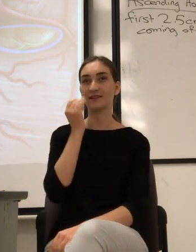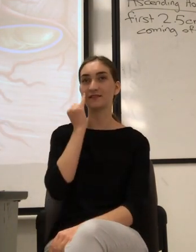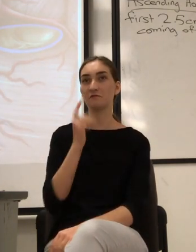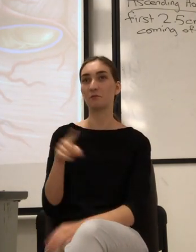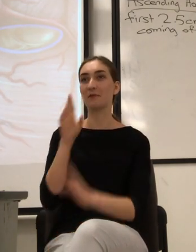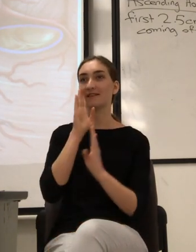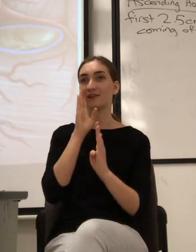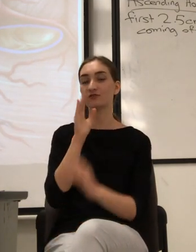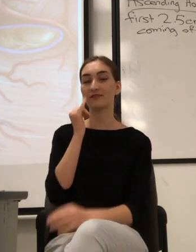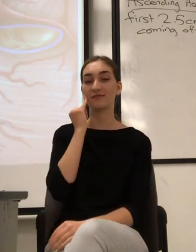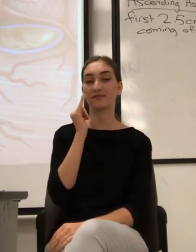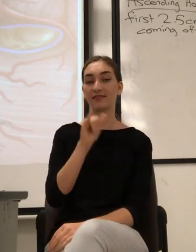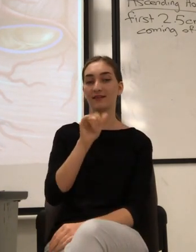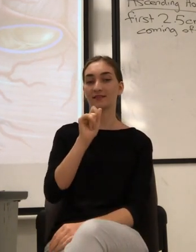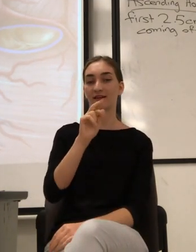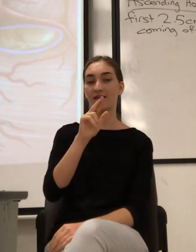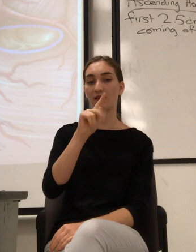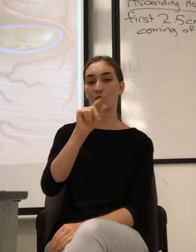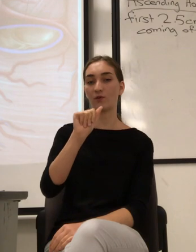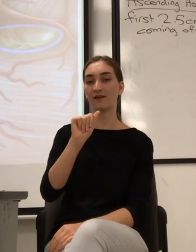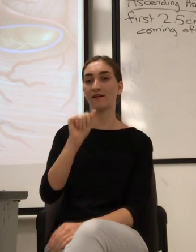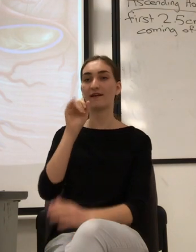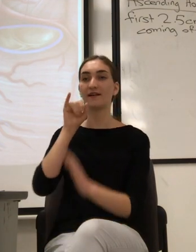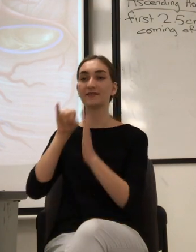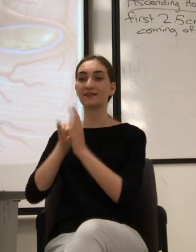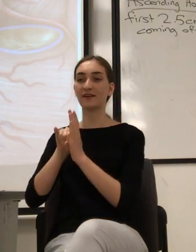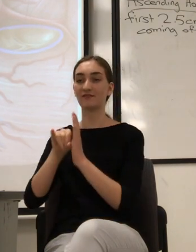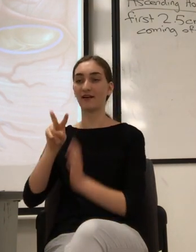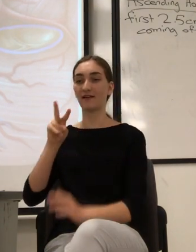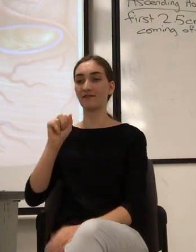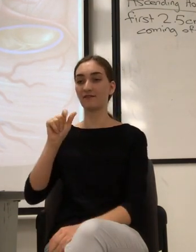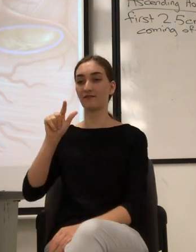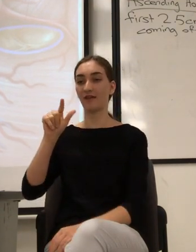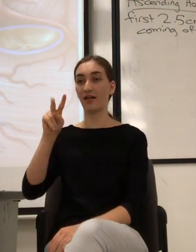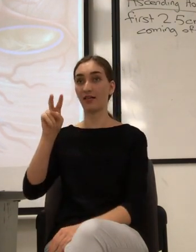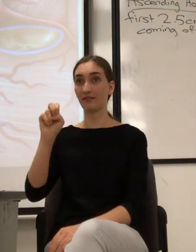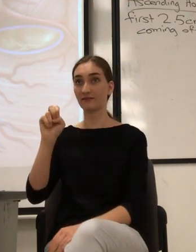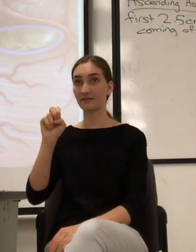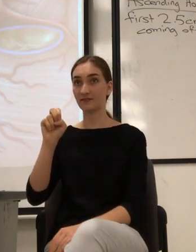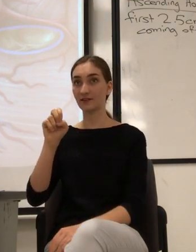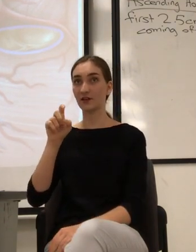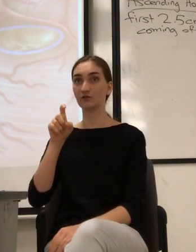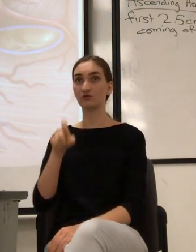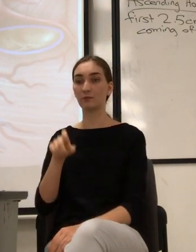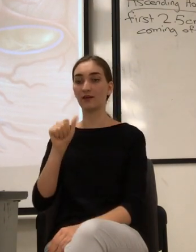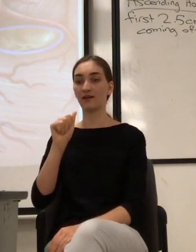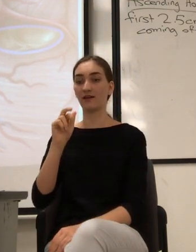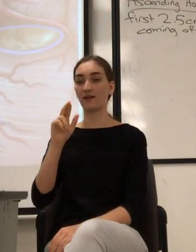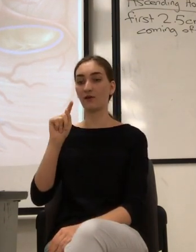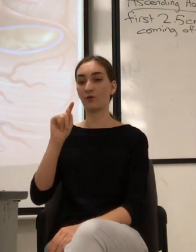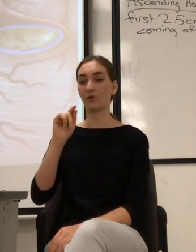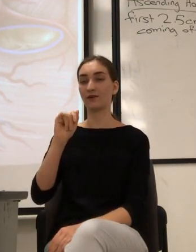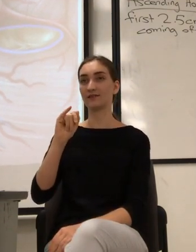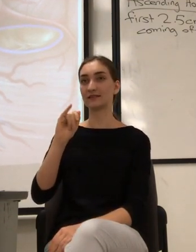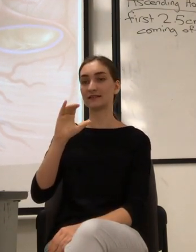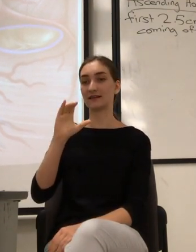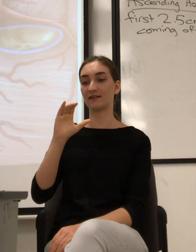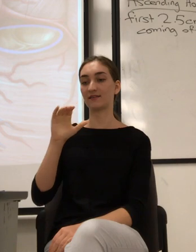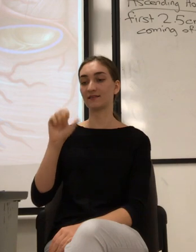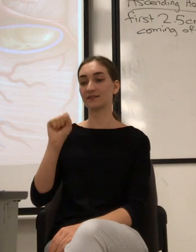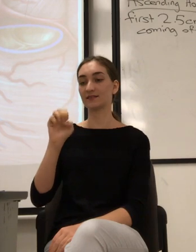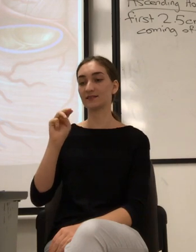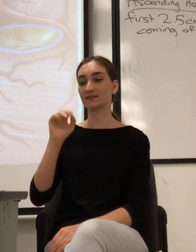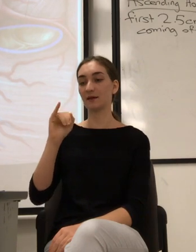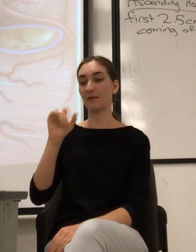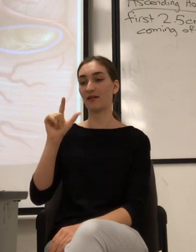is the aorta, identify that valve. That should be the aortic semilunar valve, right?